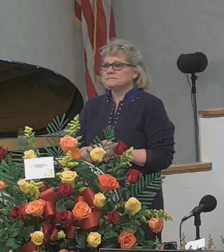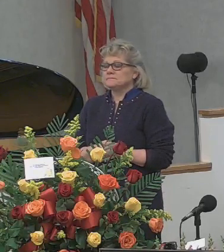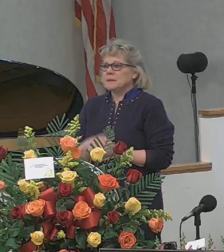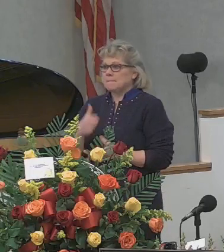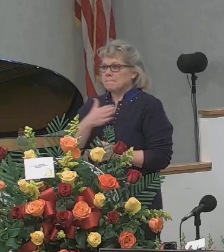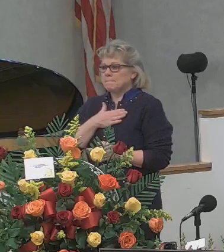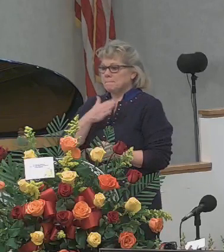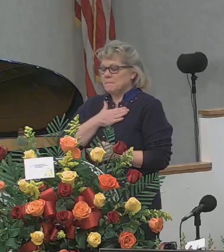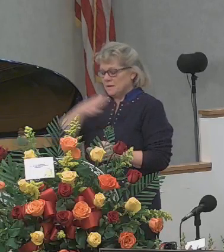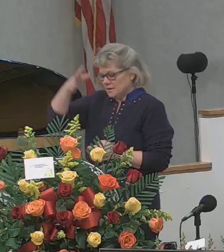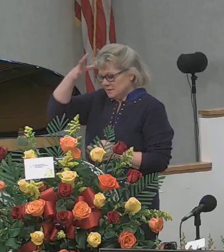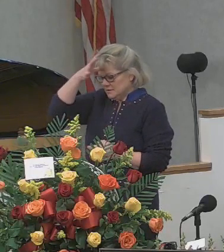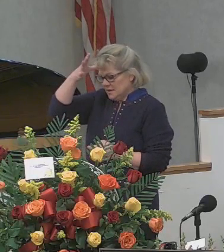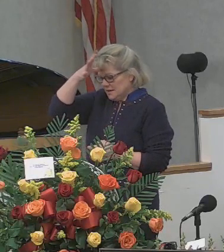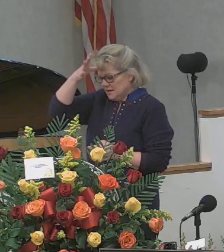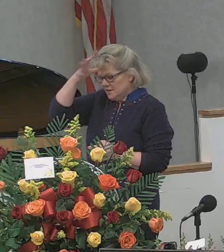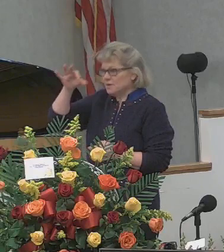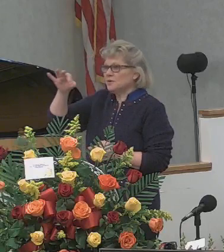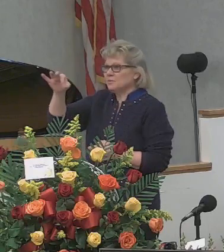My dad, the preacher.